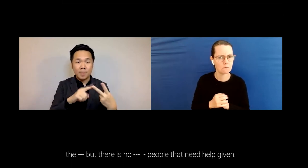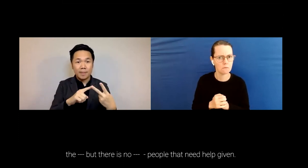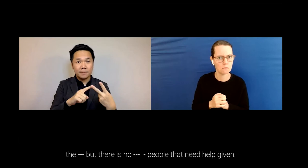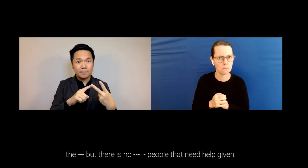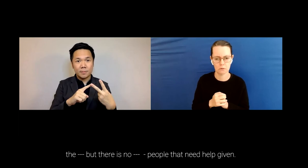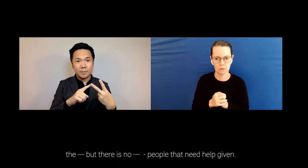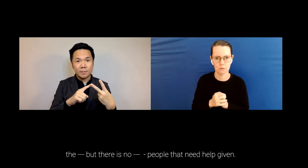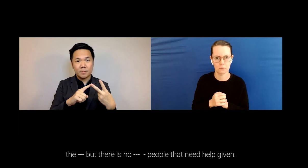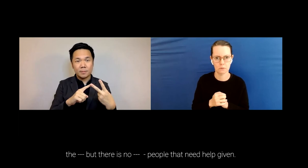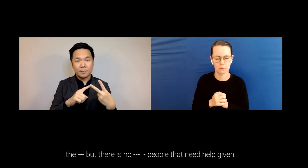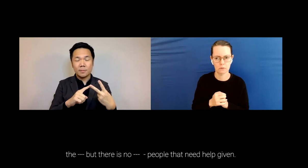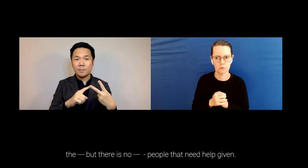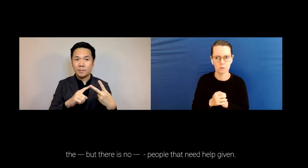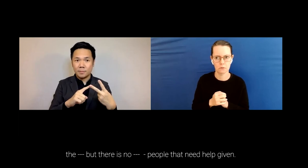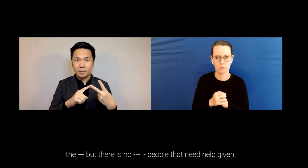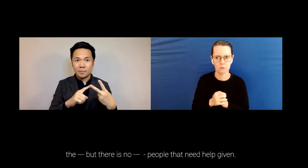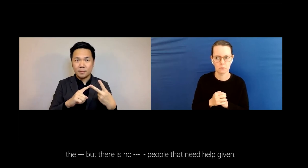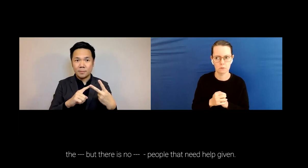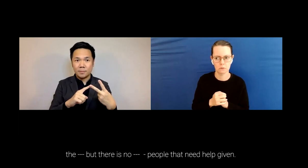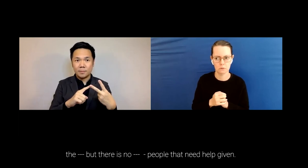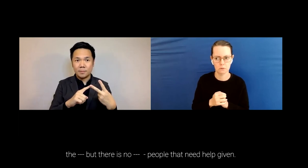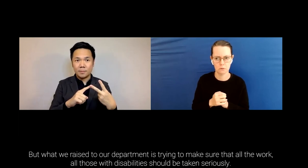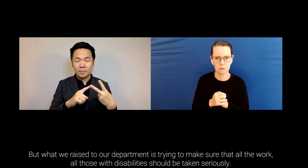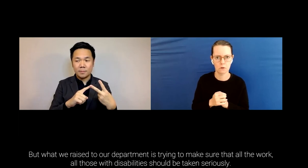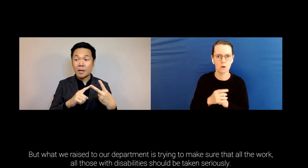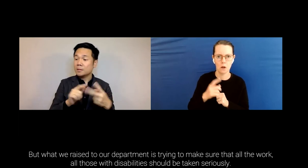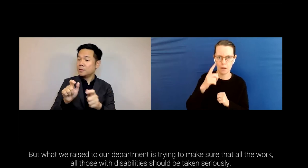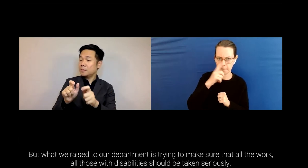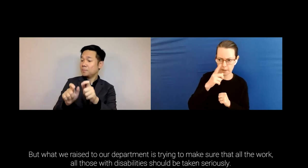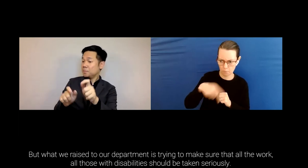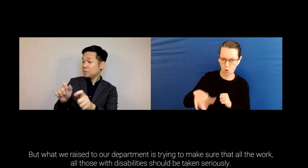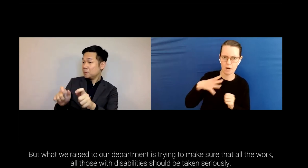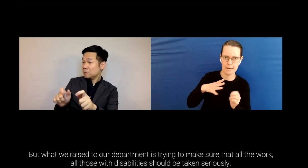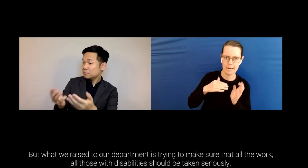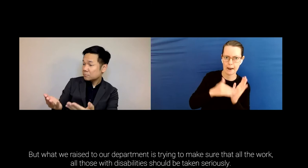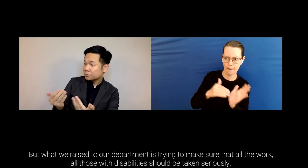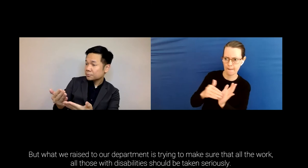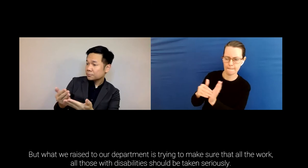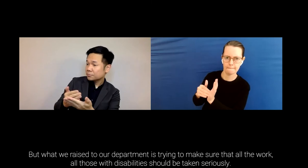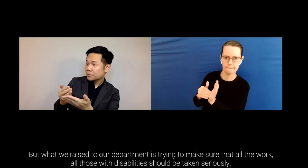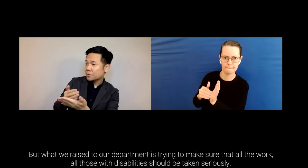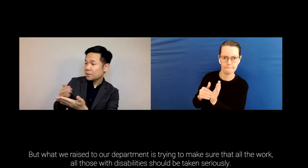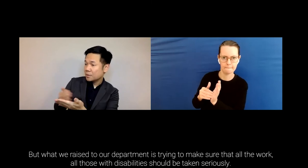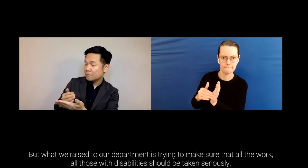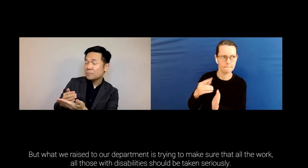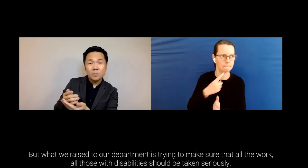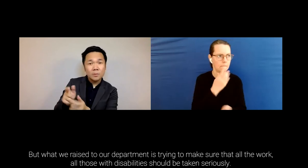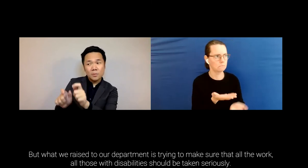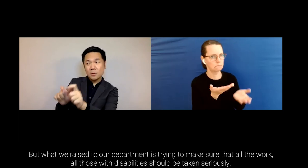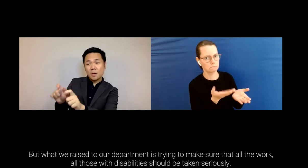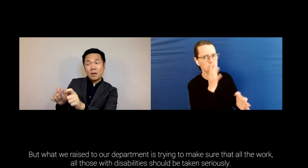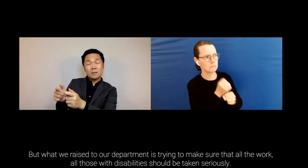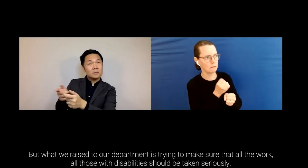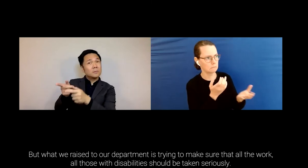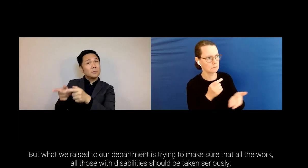affected people that need help here. But what we raise to our government is trying